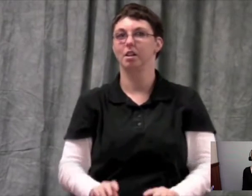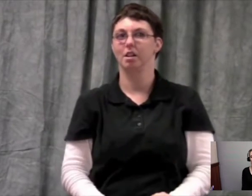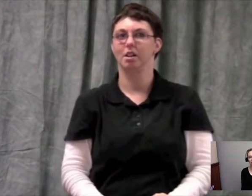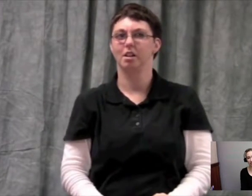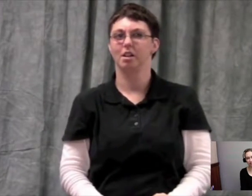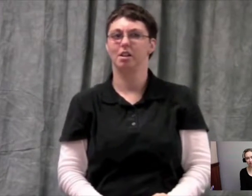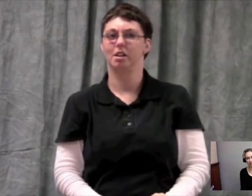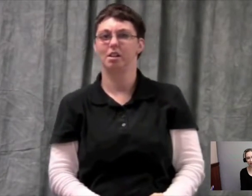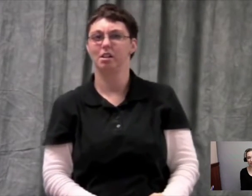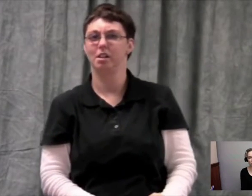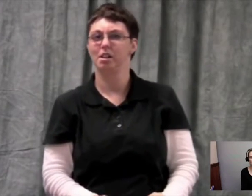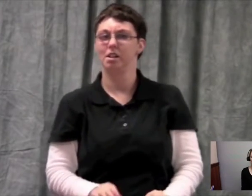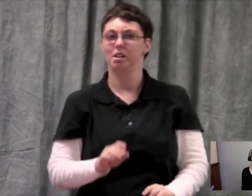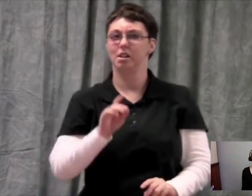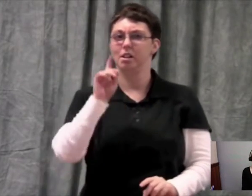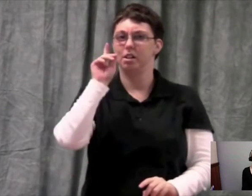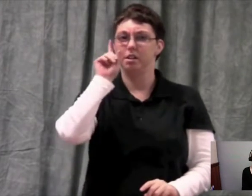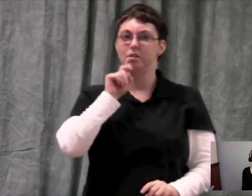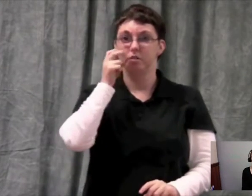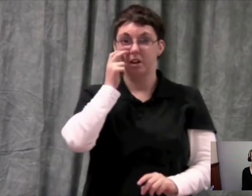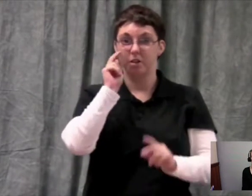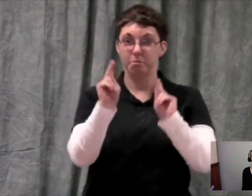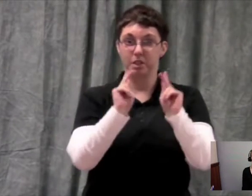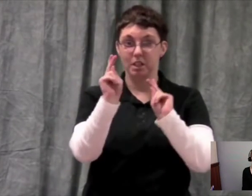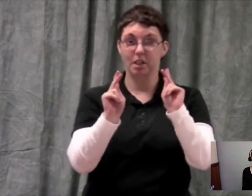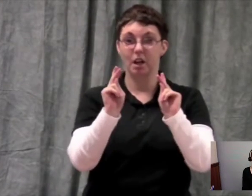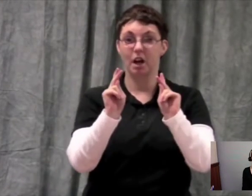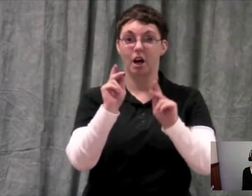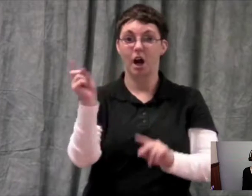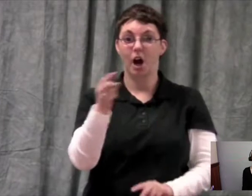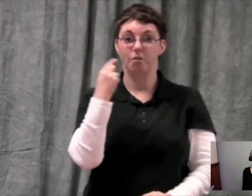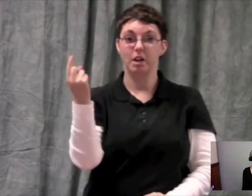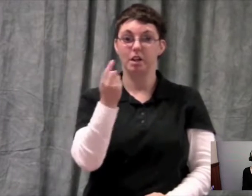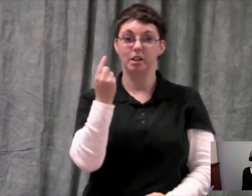as well as school. So people always